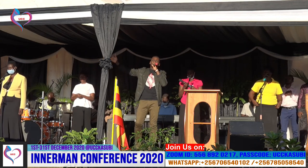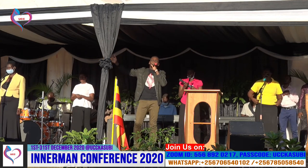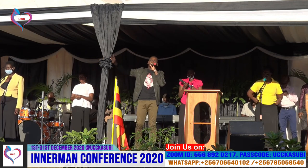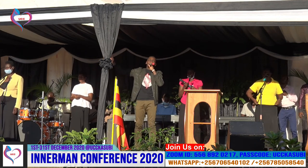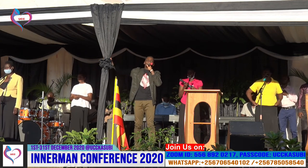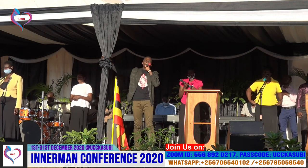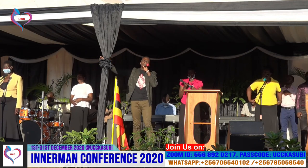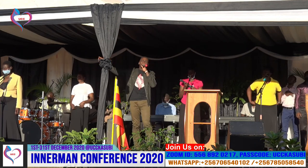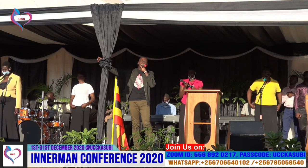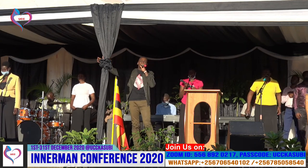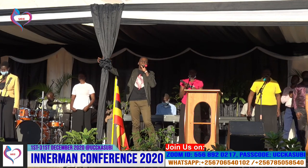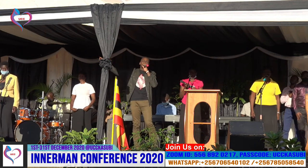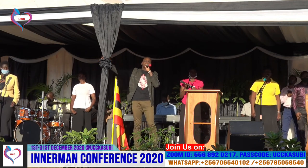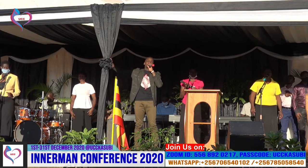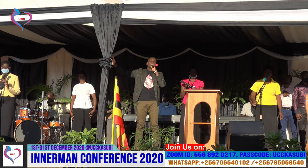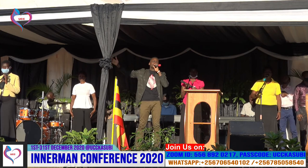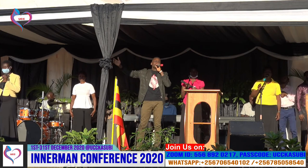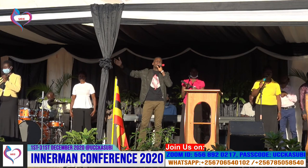biwayo byonna joli.